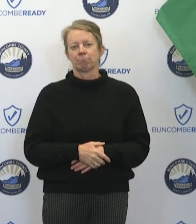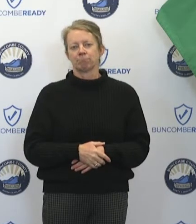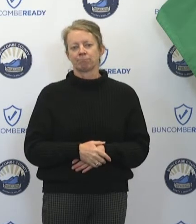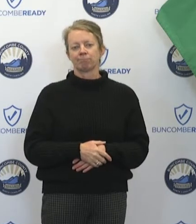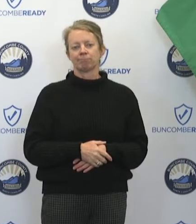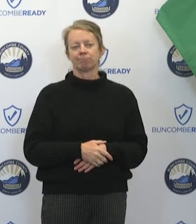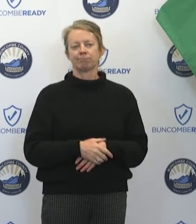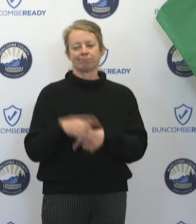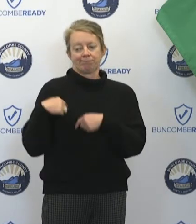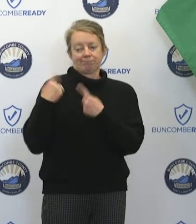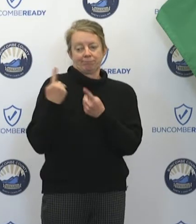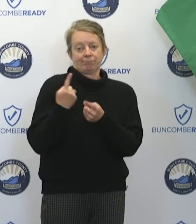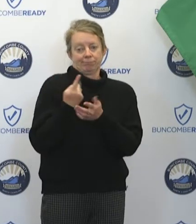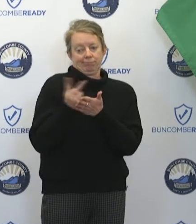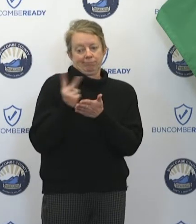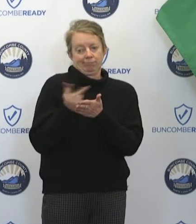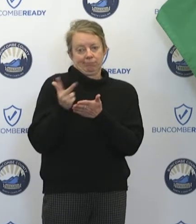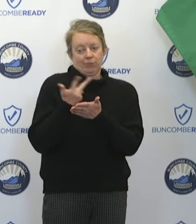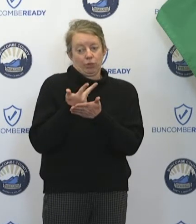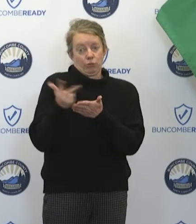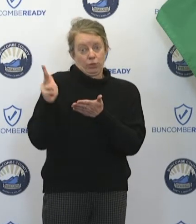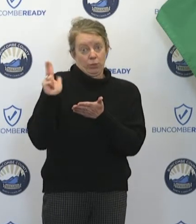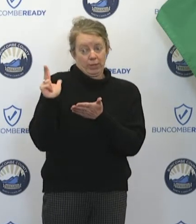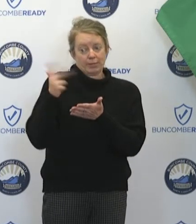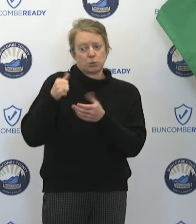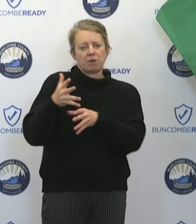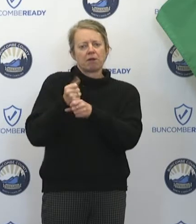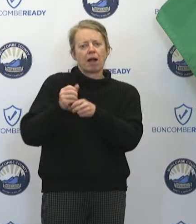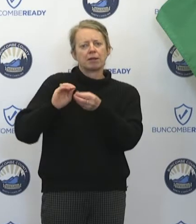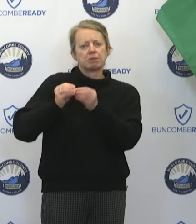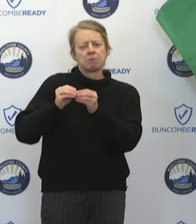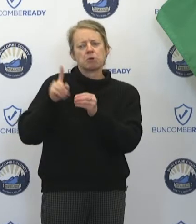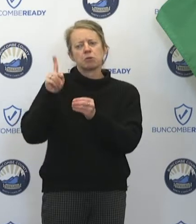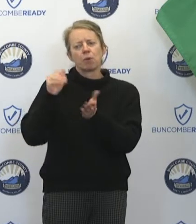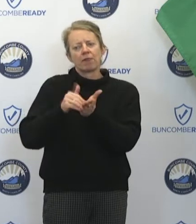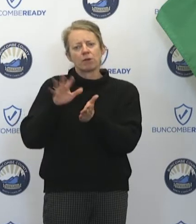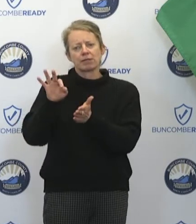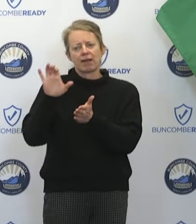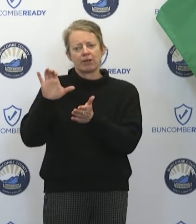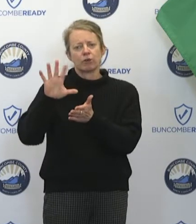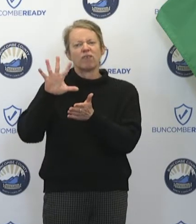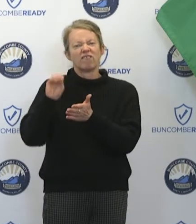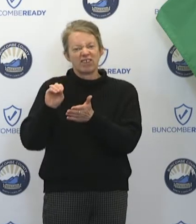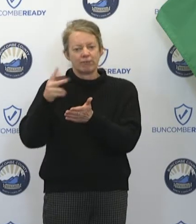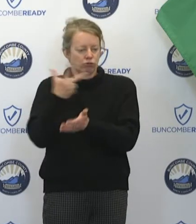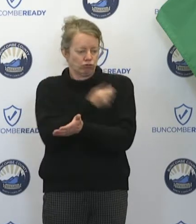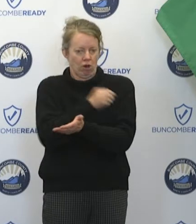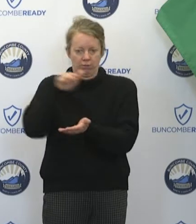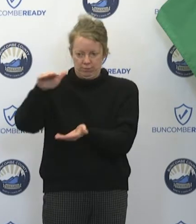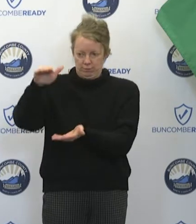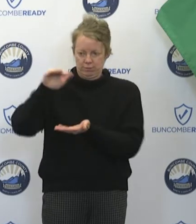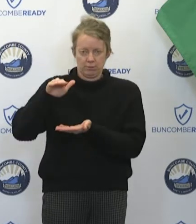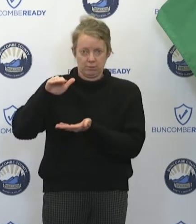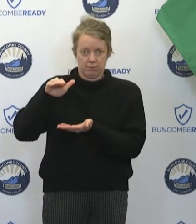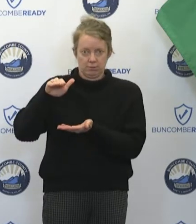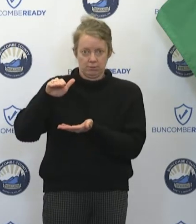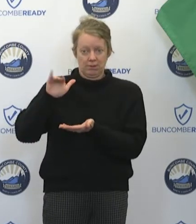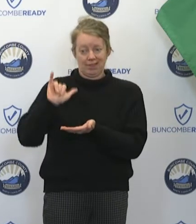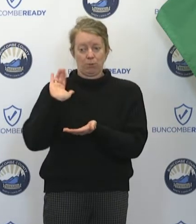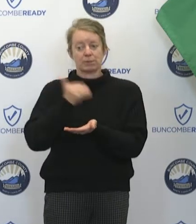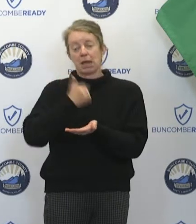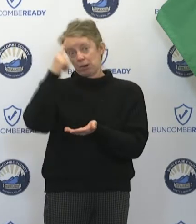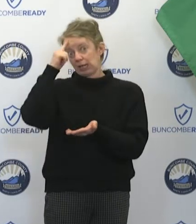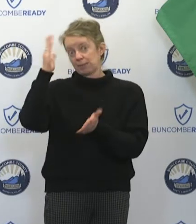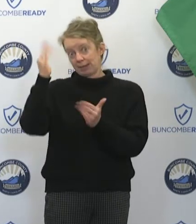For the last 3 weeks, we have received a baseline allocation of 1,950 doses. This was based on the expectation